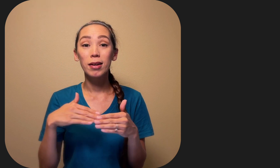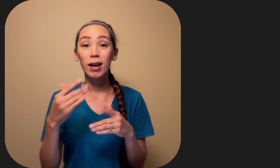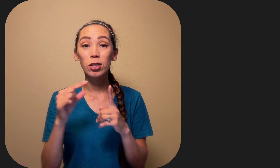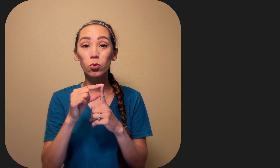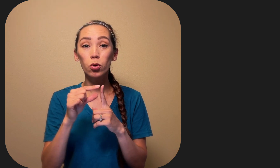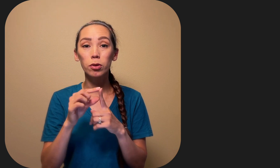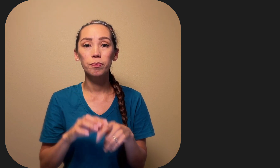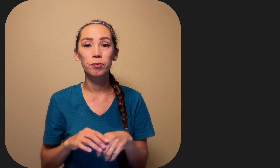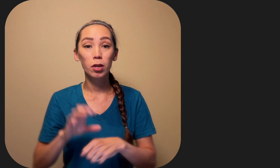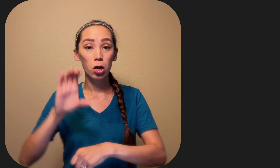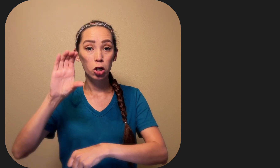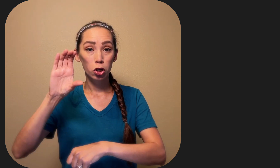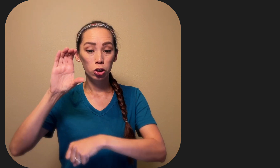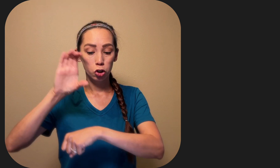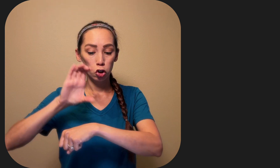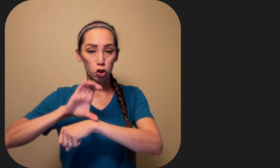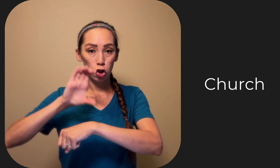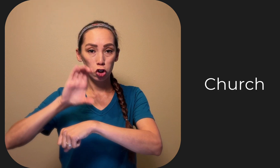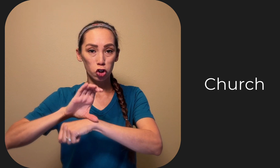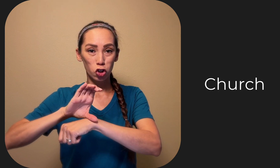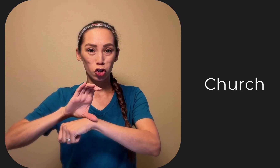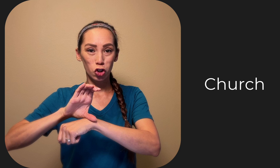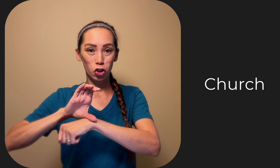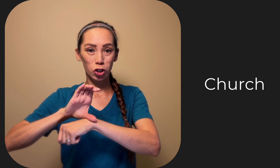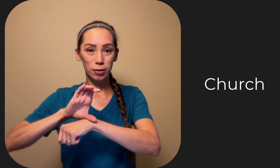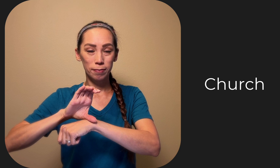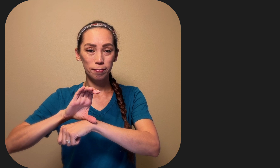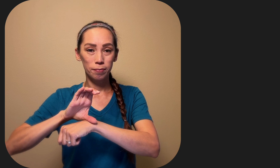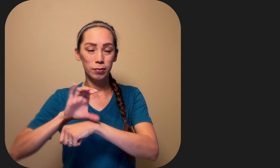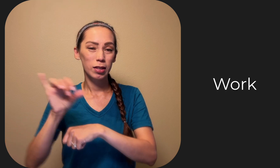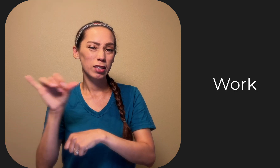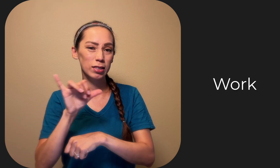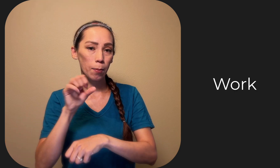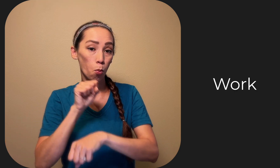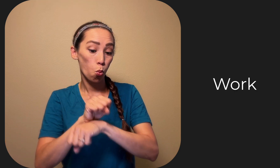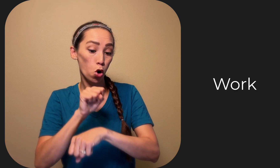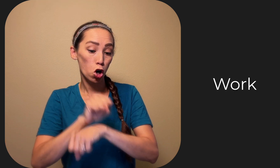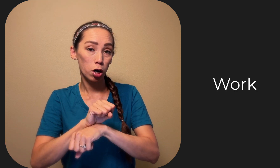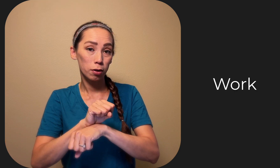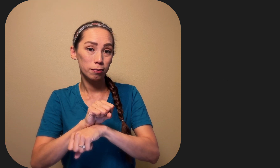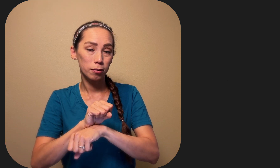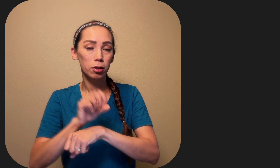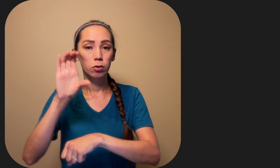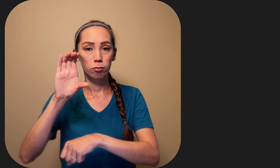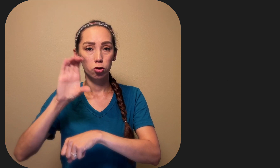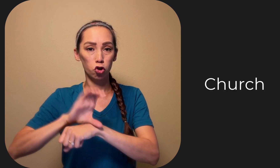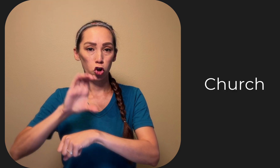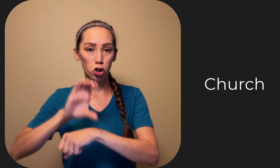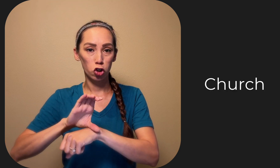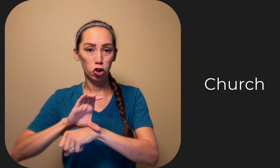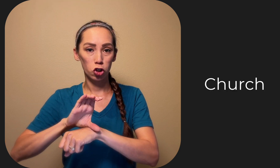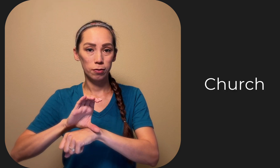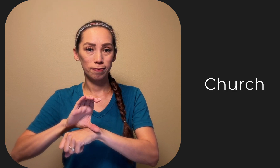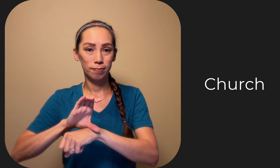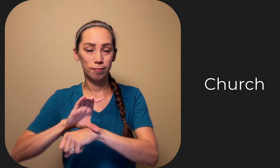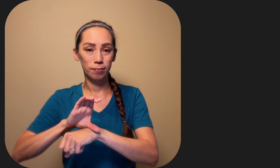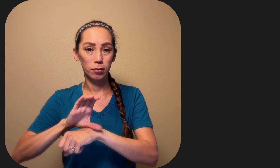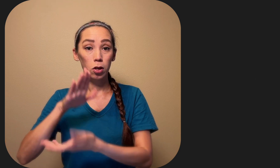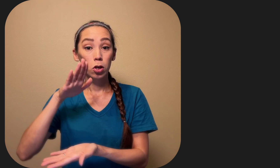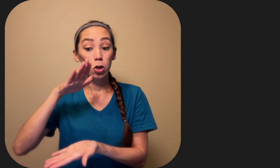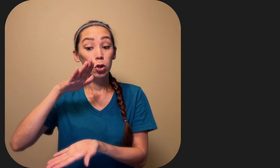Next is church. You would take your C and you would tap on top of your wrist, just like you did with